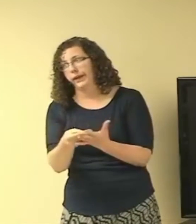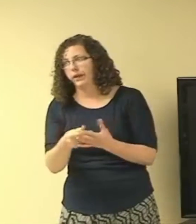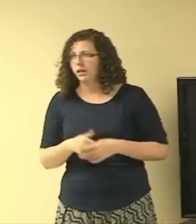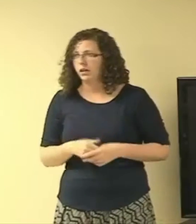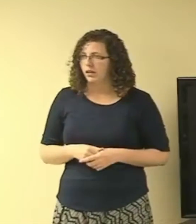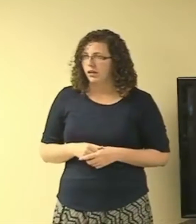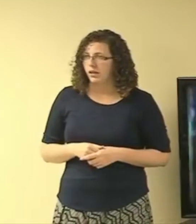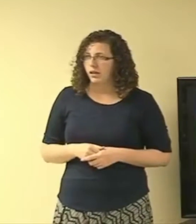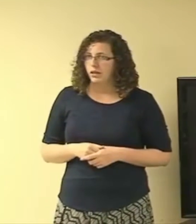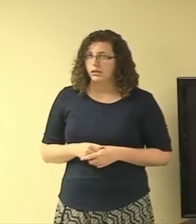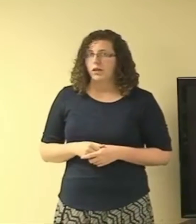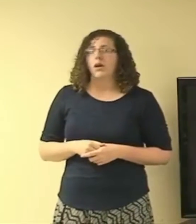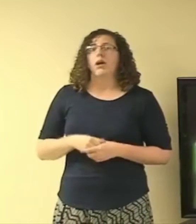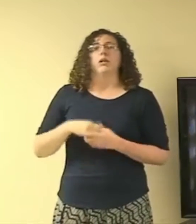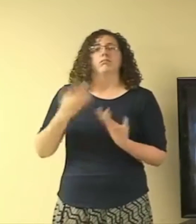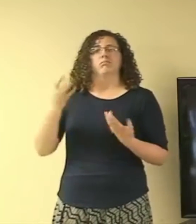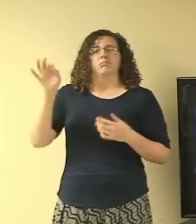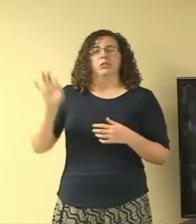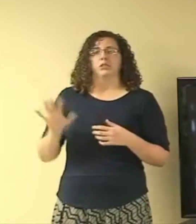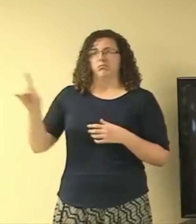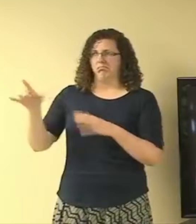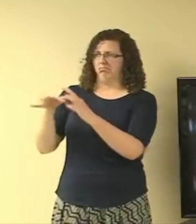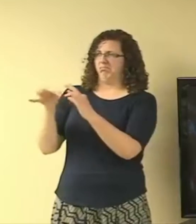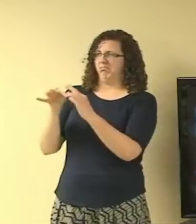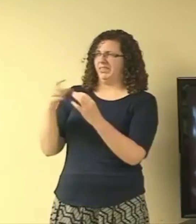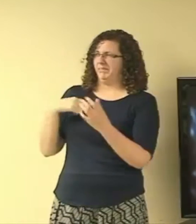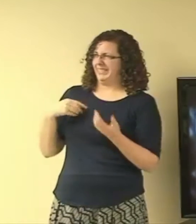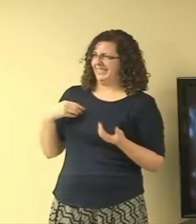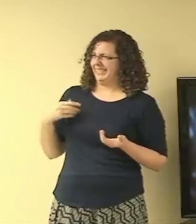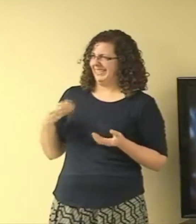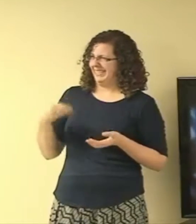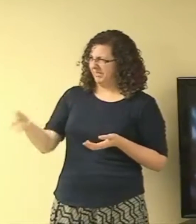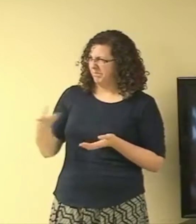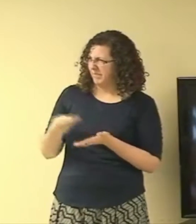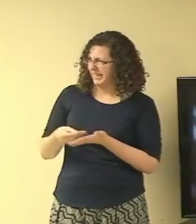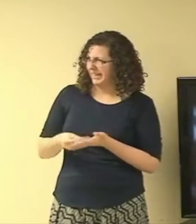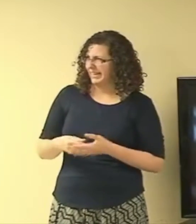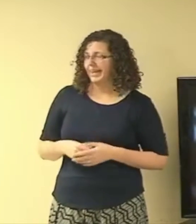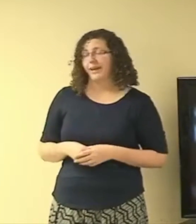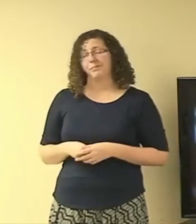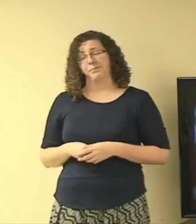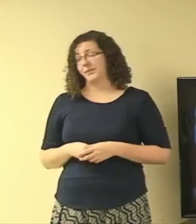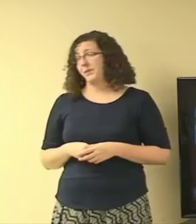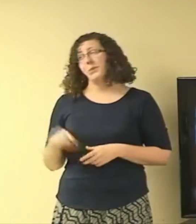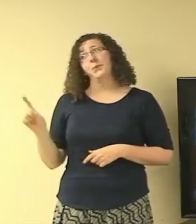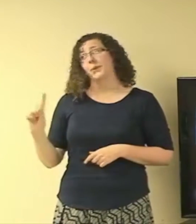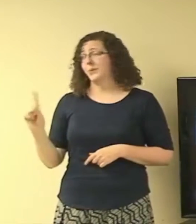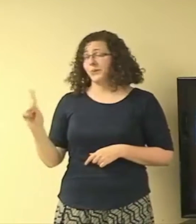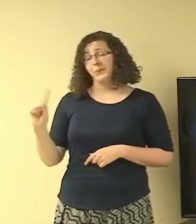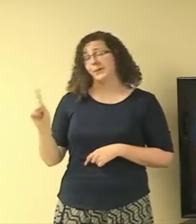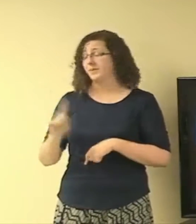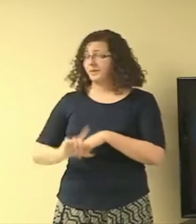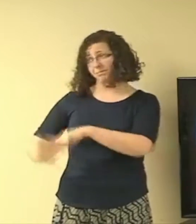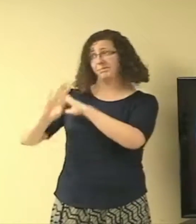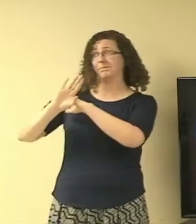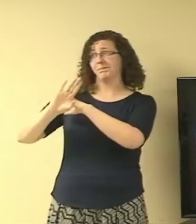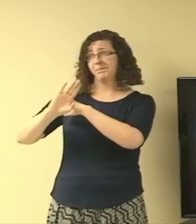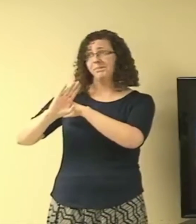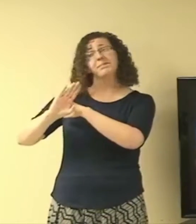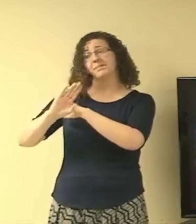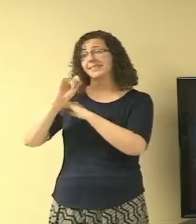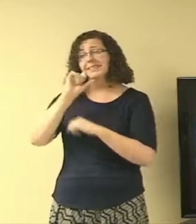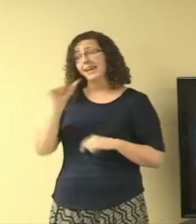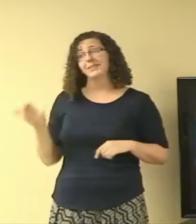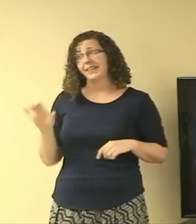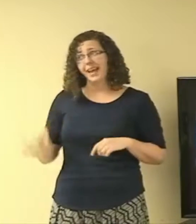You know, and so preacher starts preaching, and I'm supposed to give them money. I was like, yeah, right. No, shields up. Right,